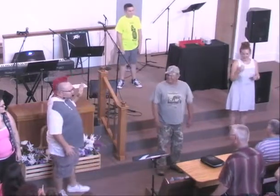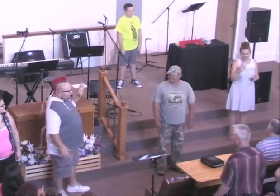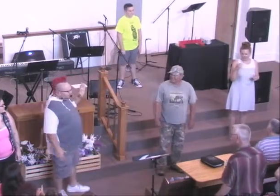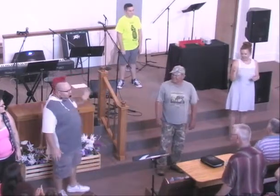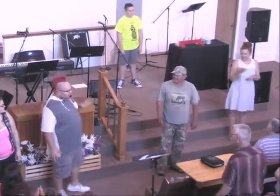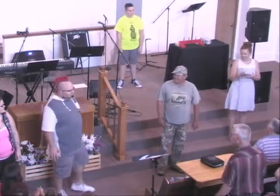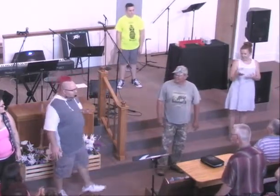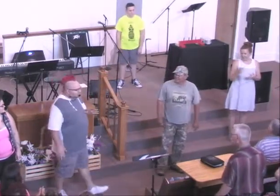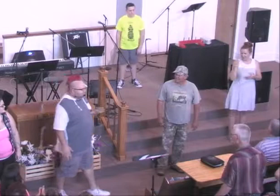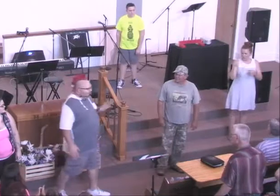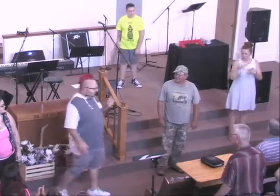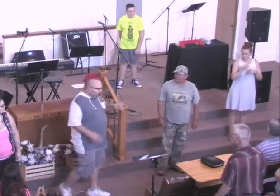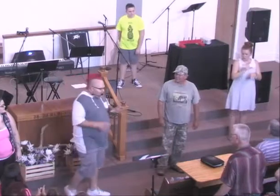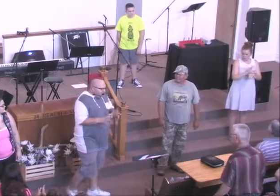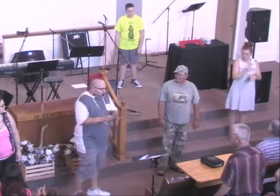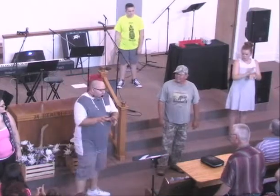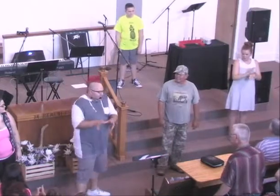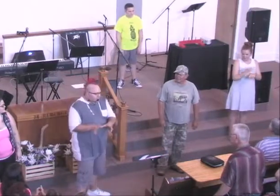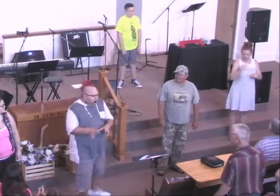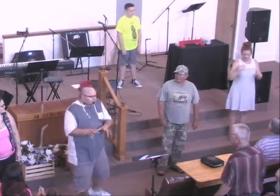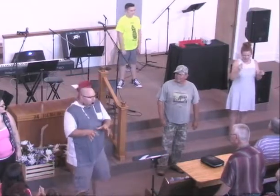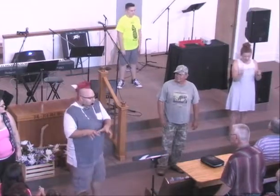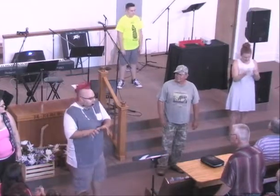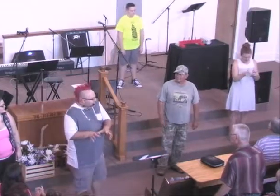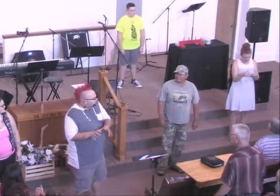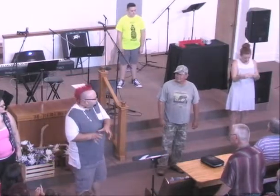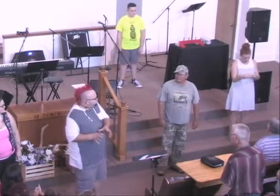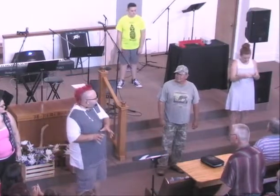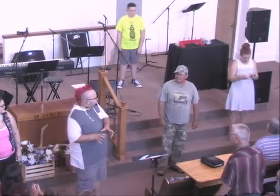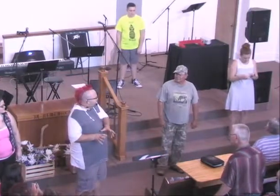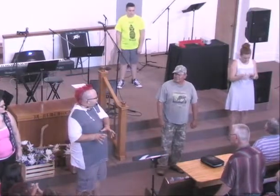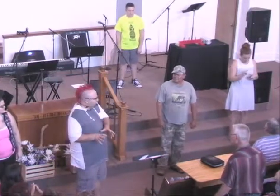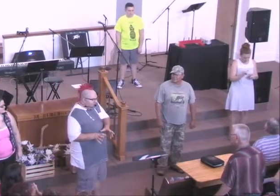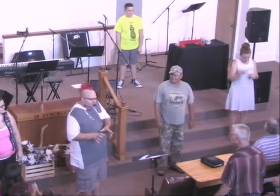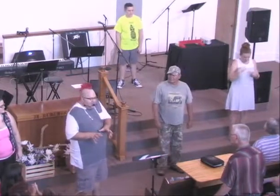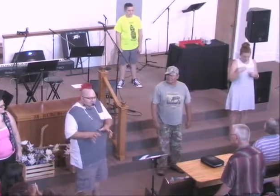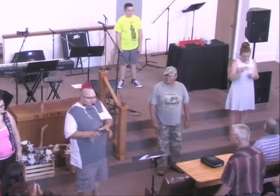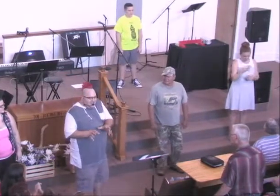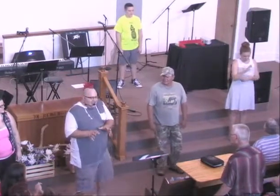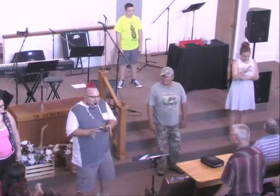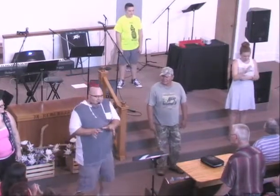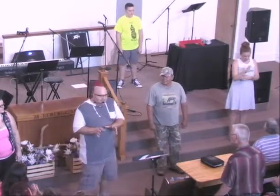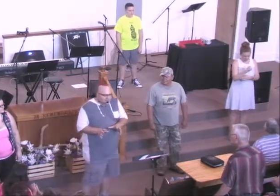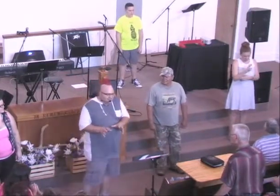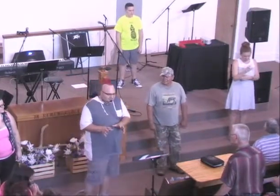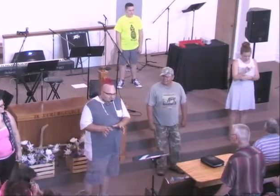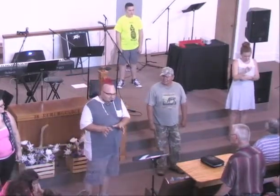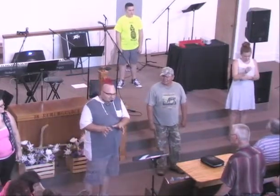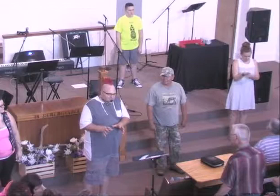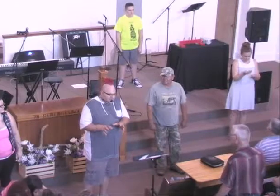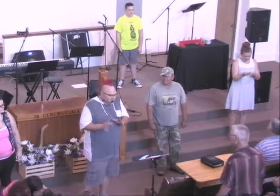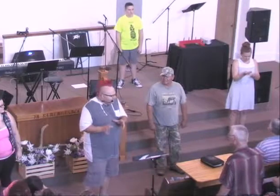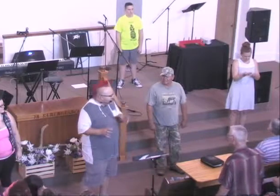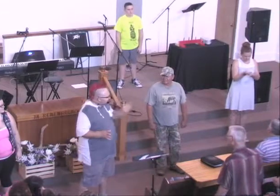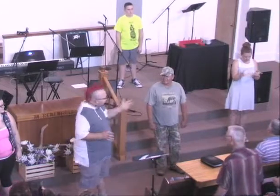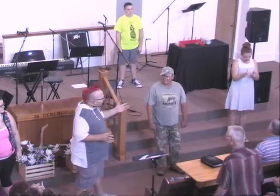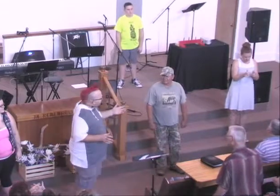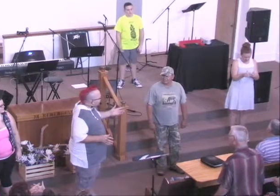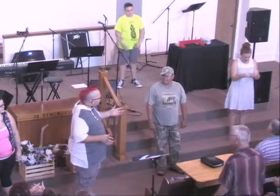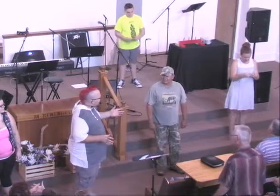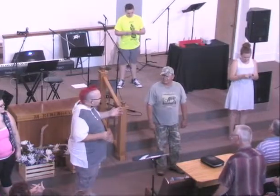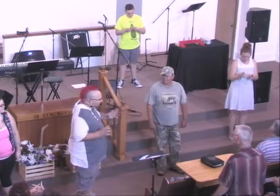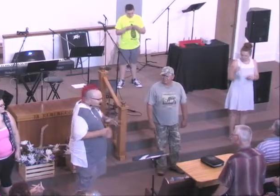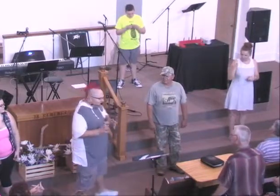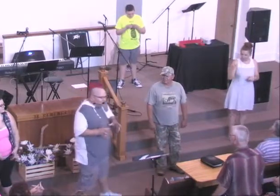something. I go to churches, and they have a little room where they have like a recovery ministry. And it bothers me. Because you said